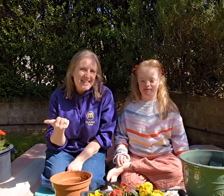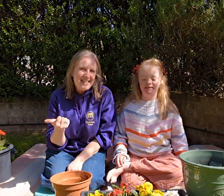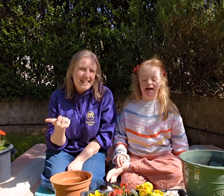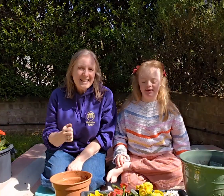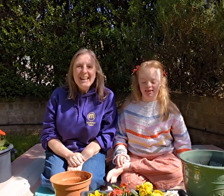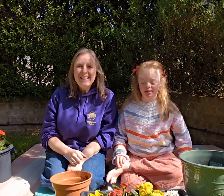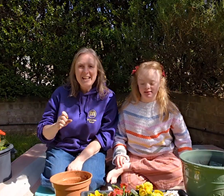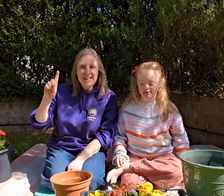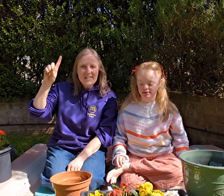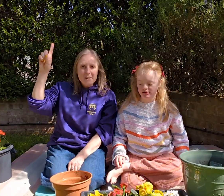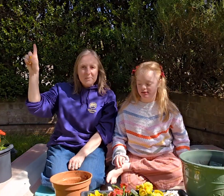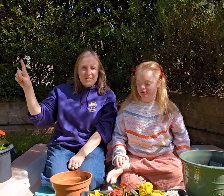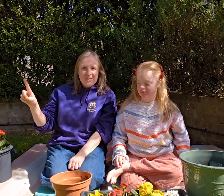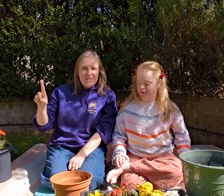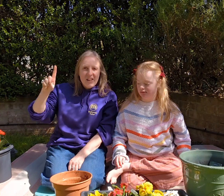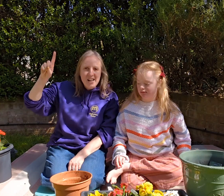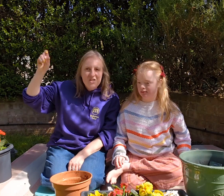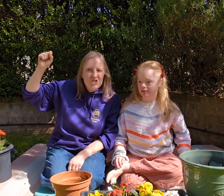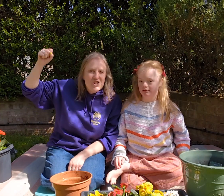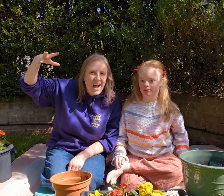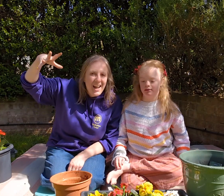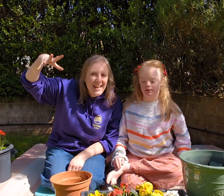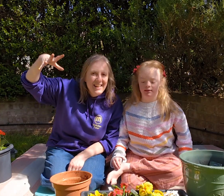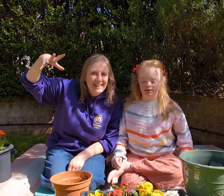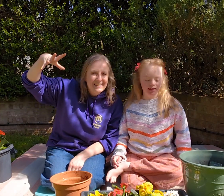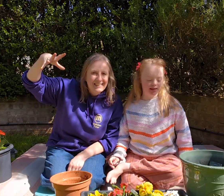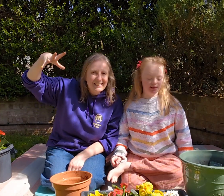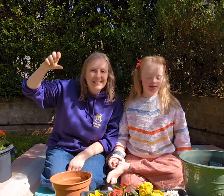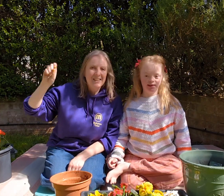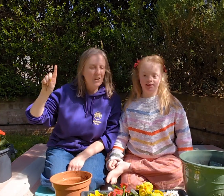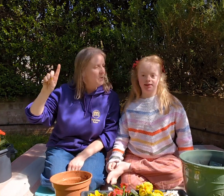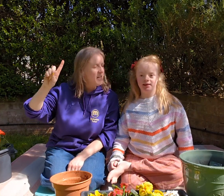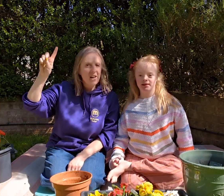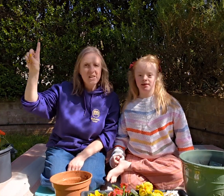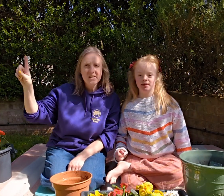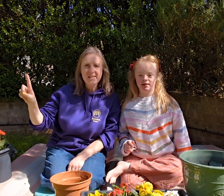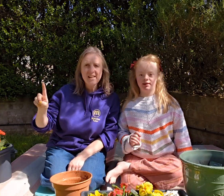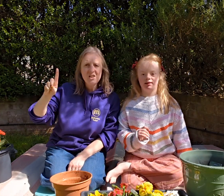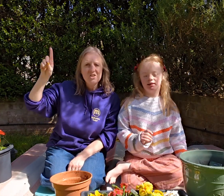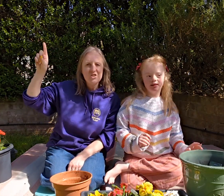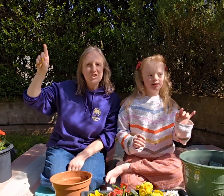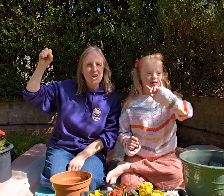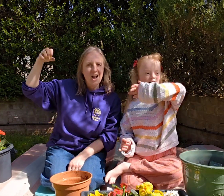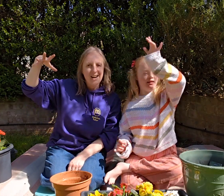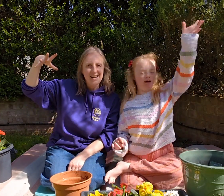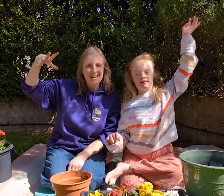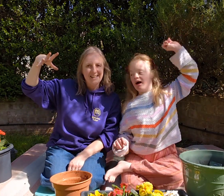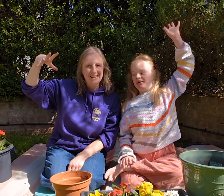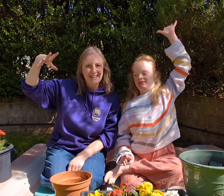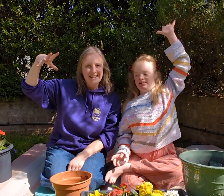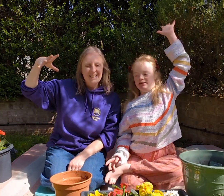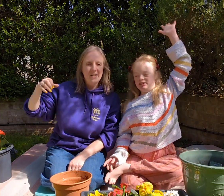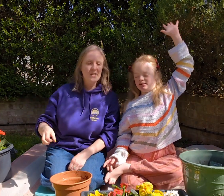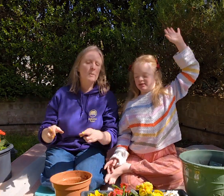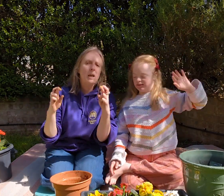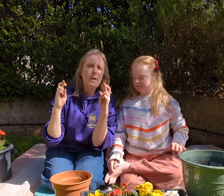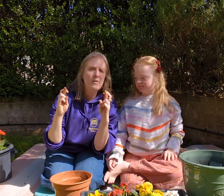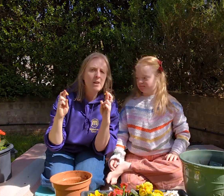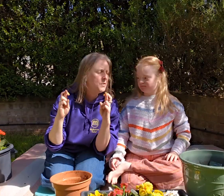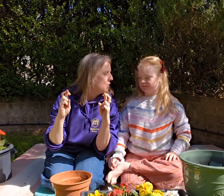Next, they need some sunshine. Can you sign sunshine? That's it. Should we keep our fingers crossed